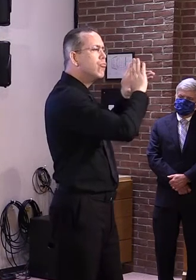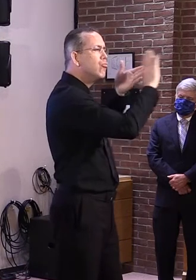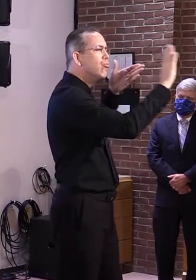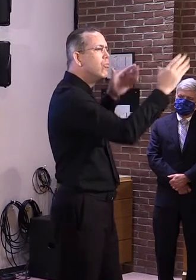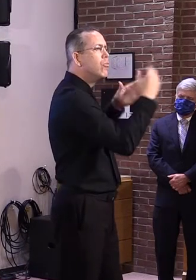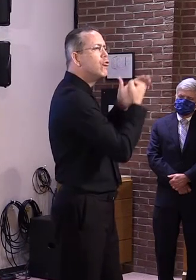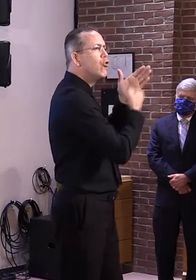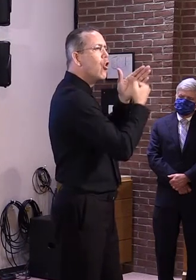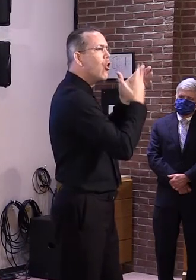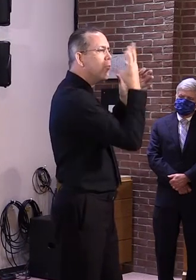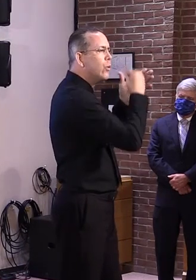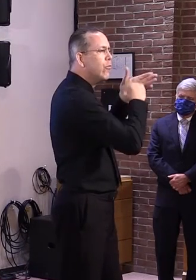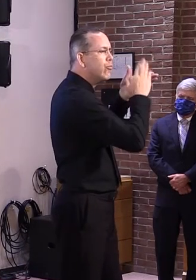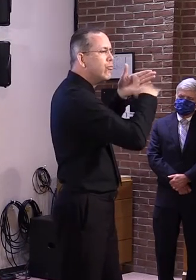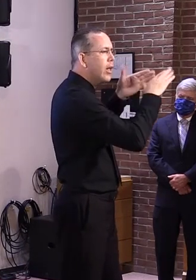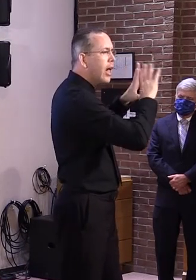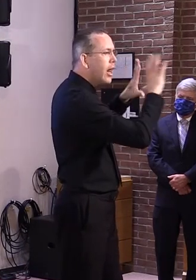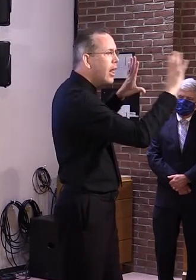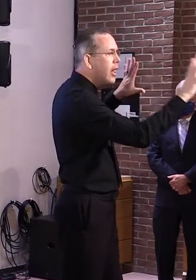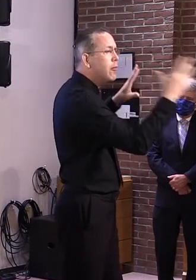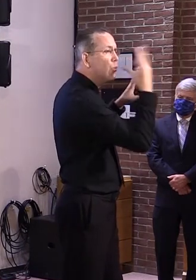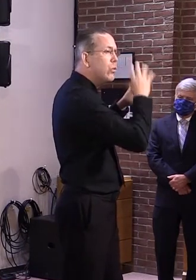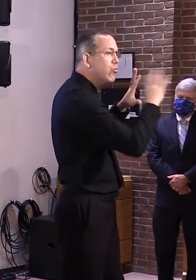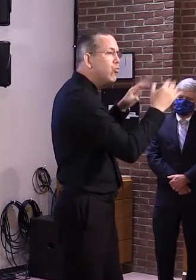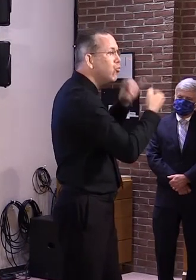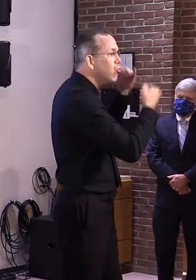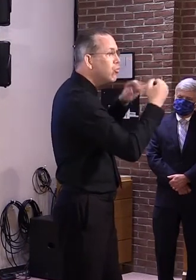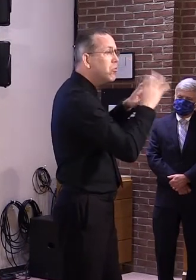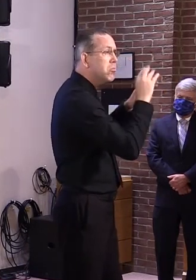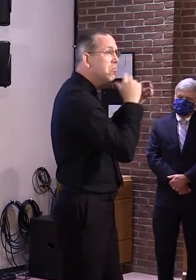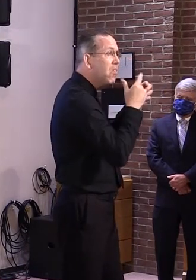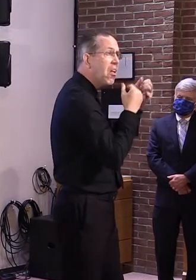advocate illegal activity, or violence, it should be allowed to remain.